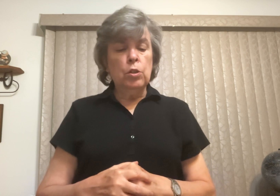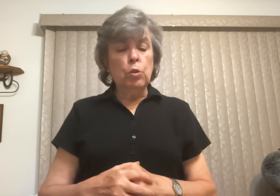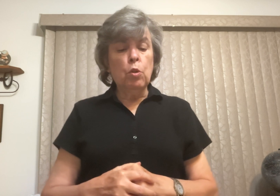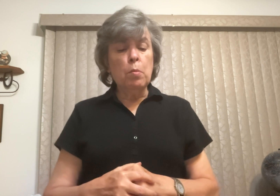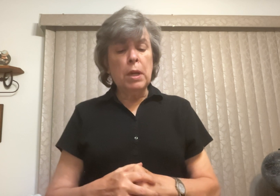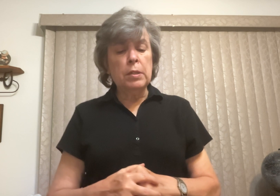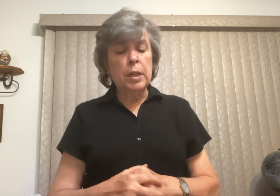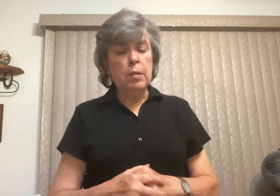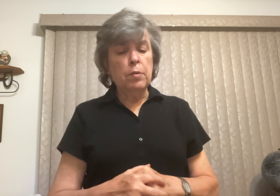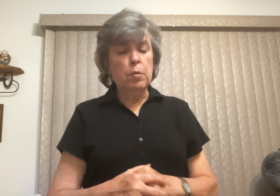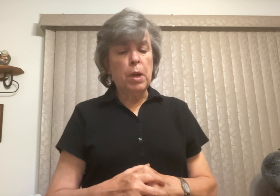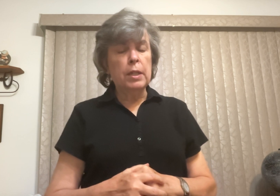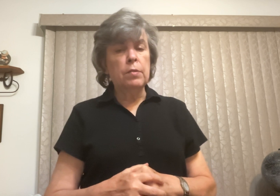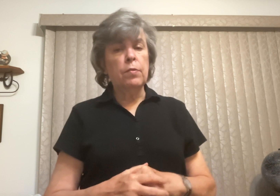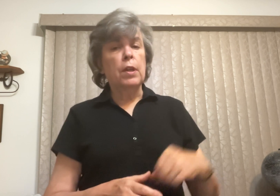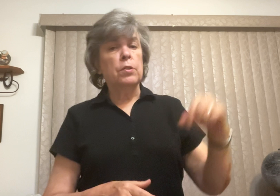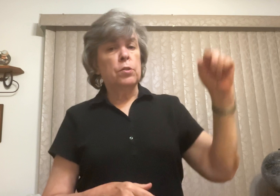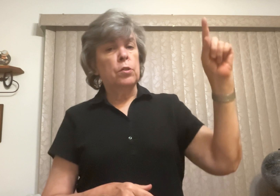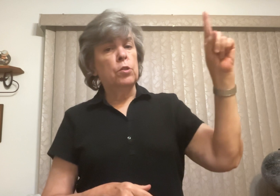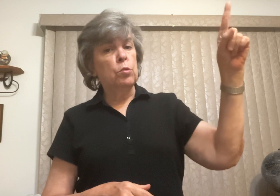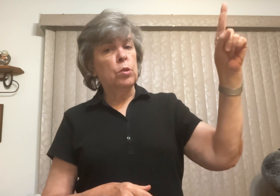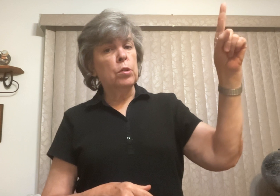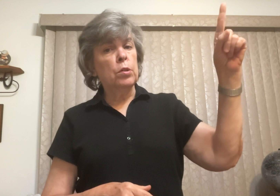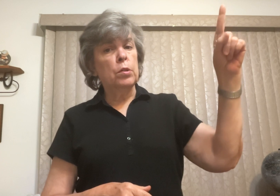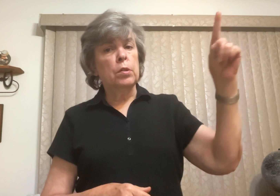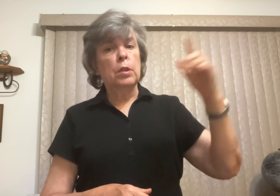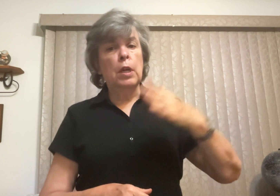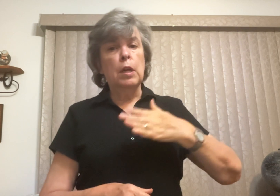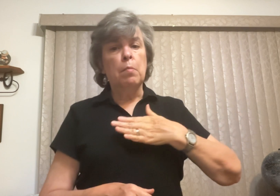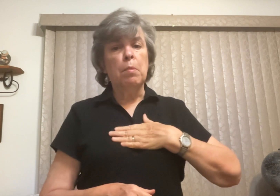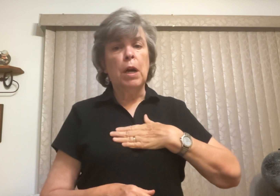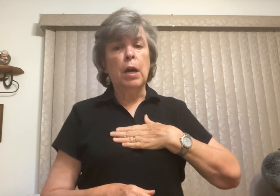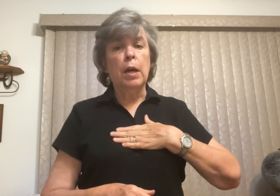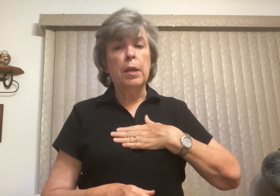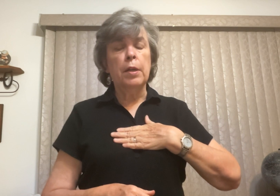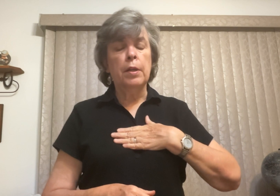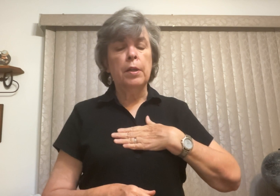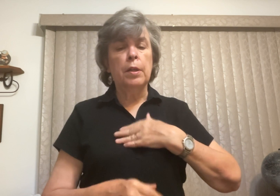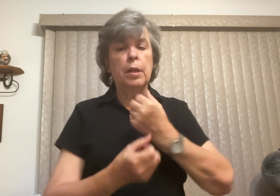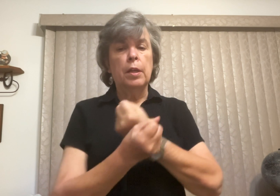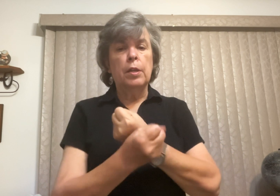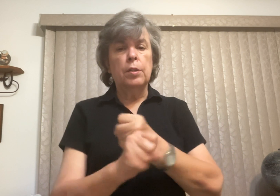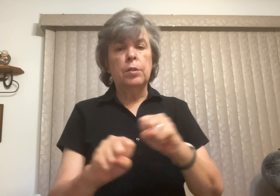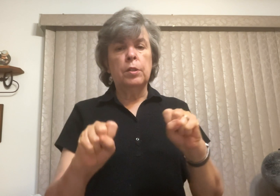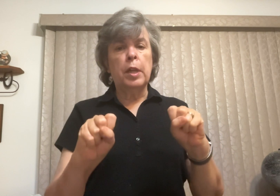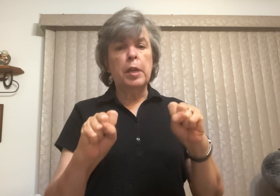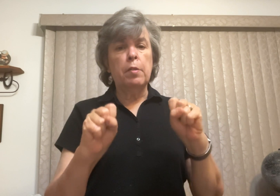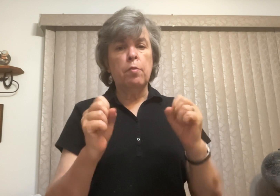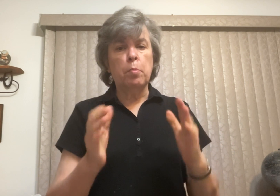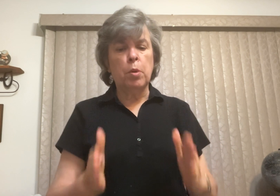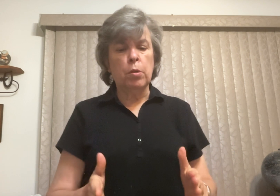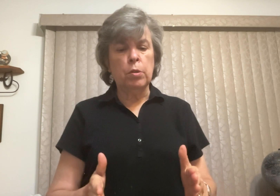You're my savior, my defense. You're my save person,